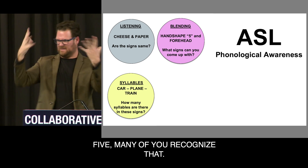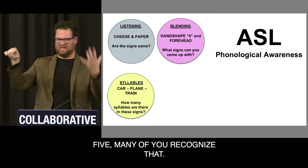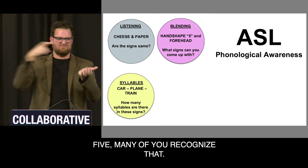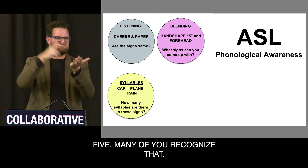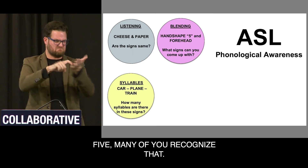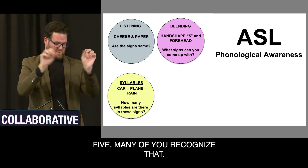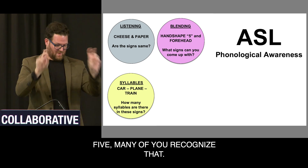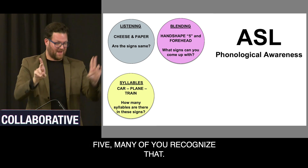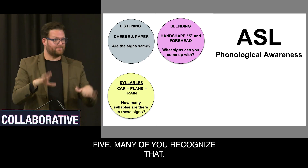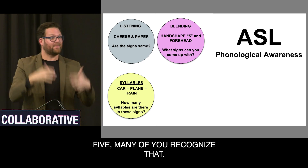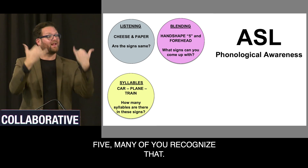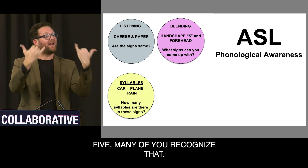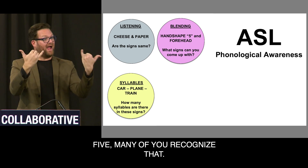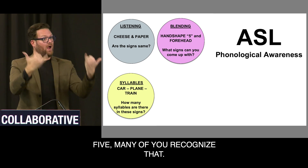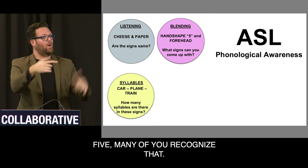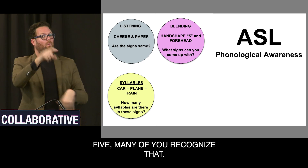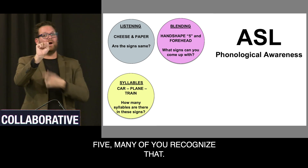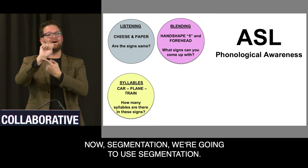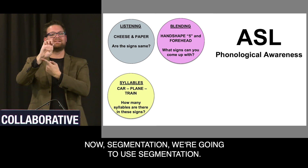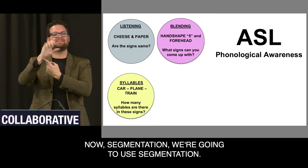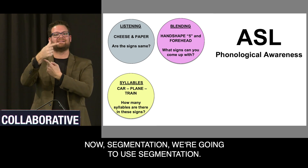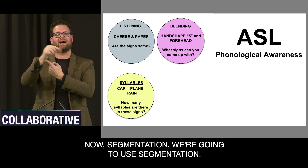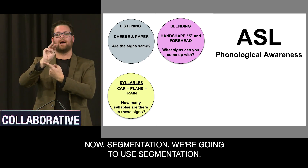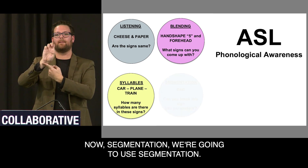5. Many of you recognize that. Now,